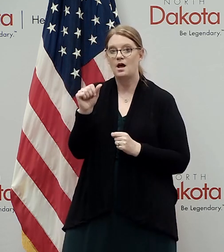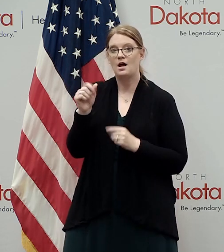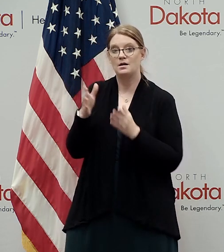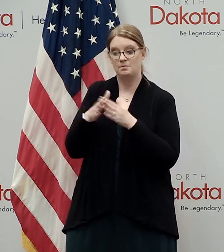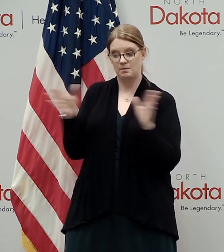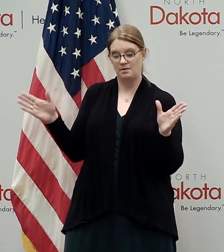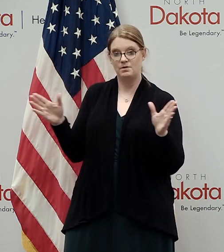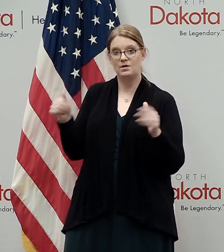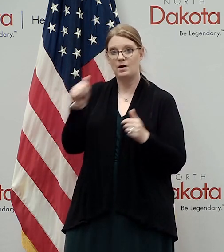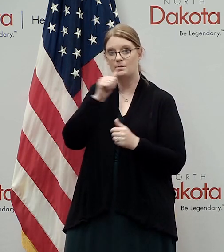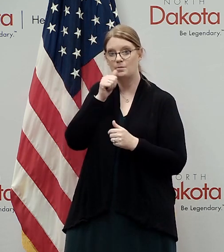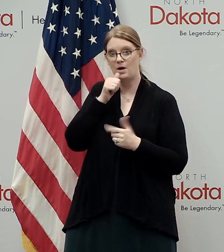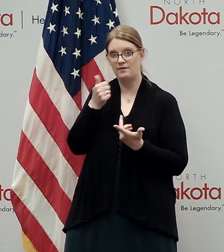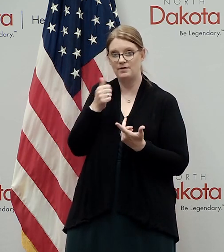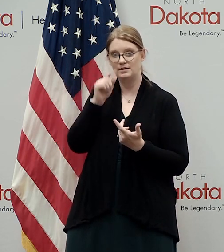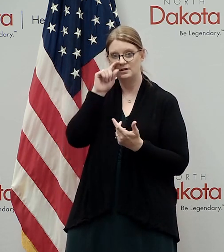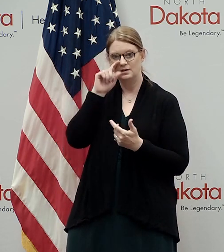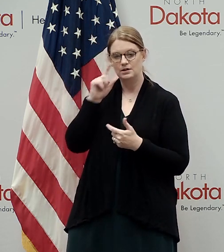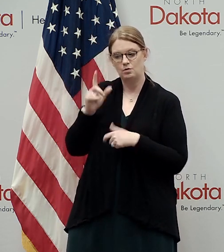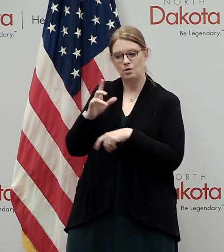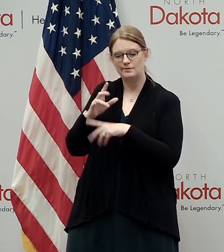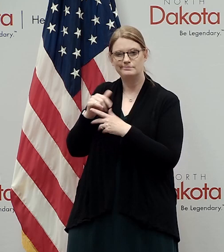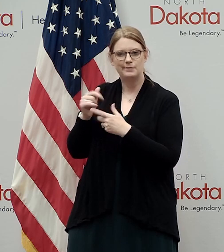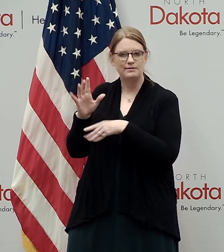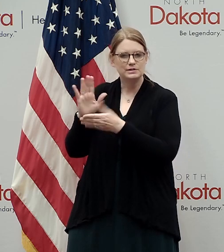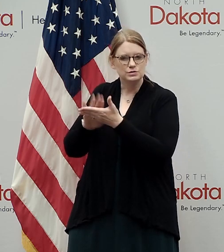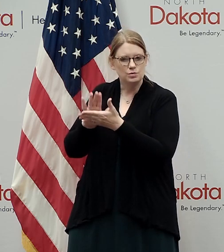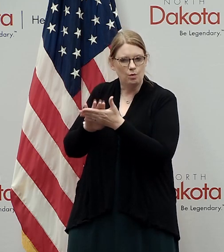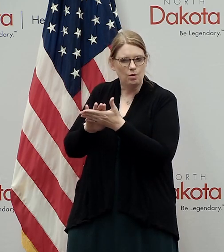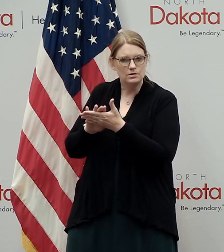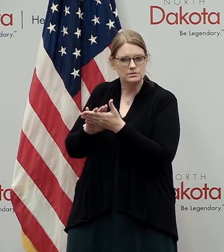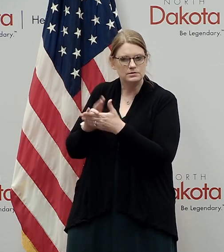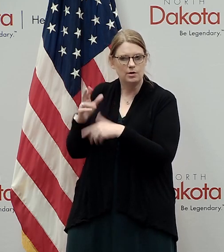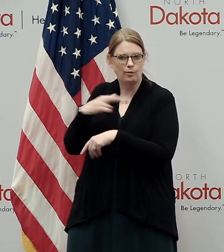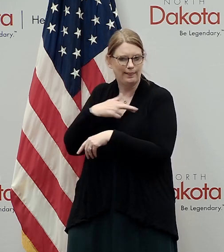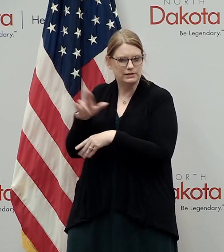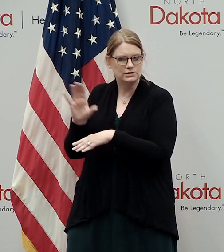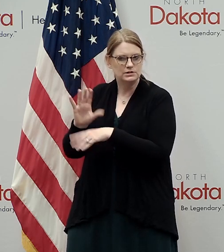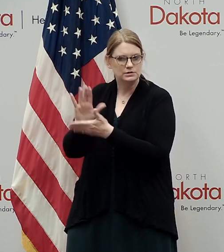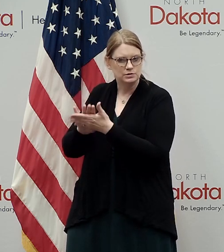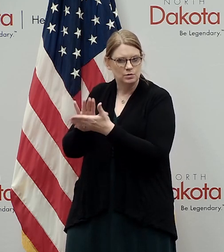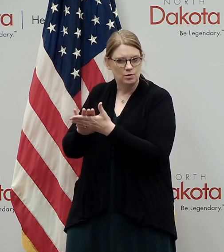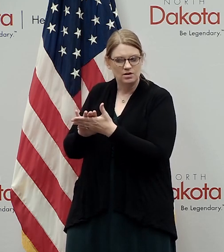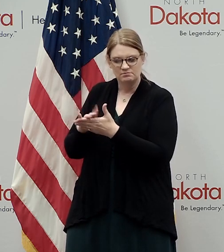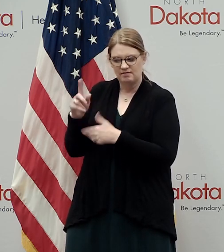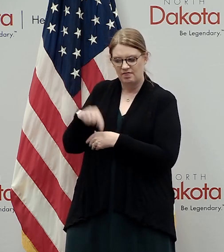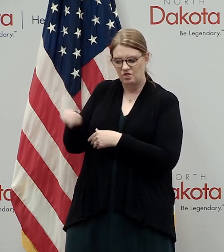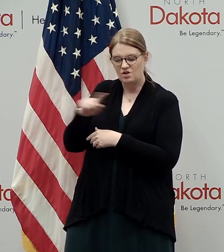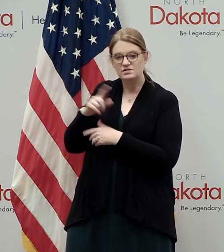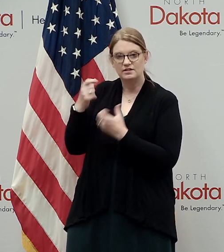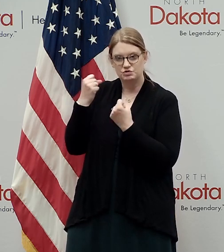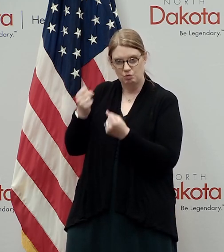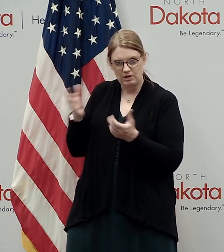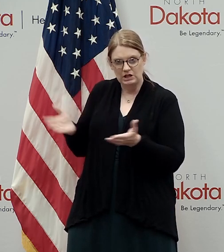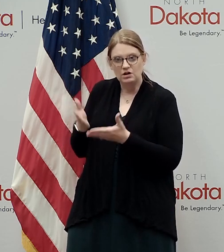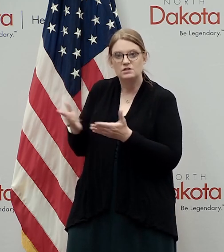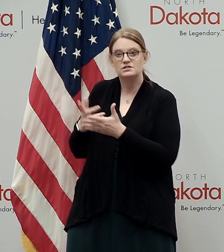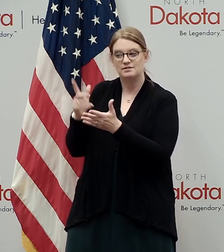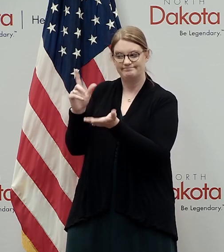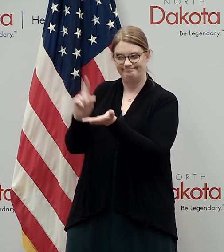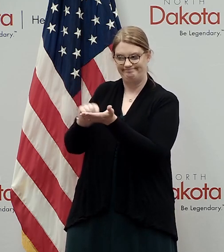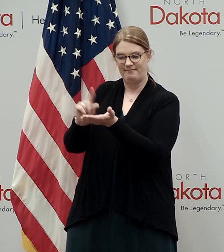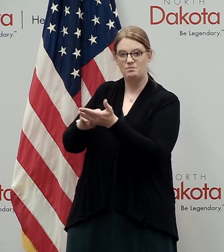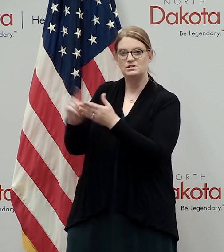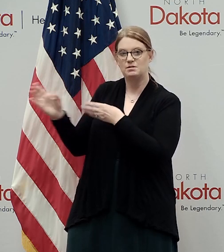or parochial schools are strongly encouraged to create both plans and also publish those plans on their website.